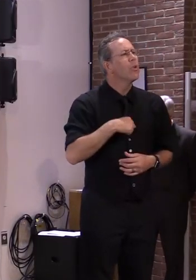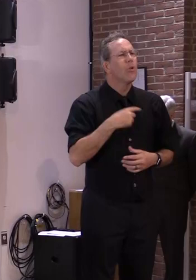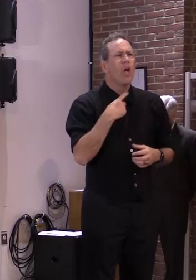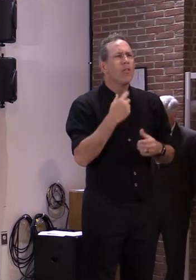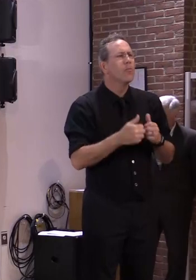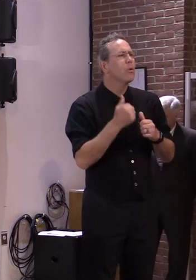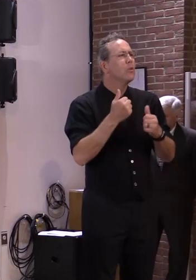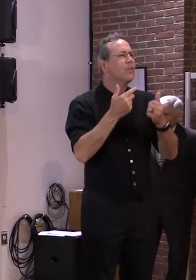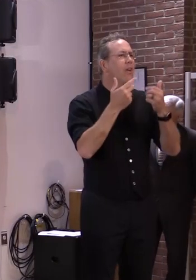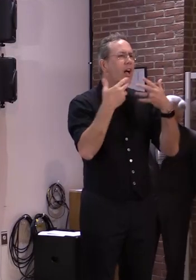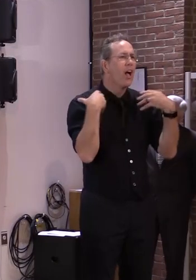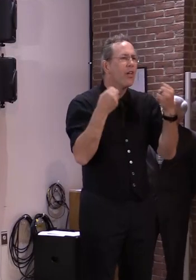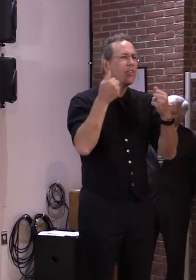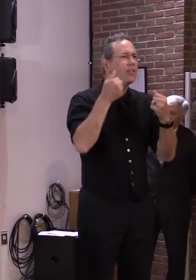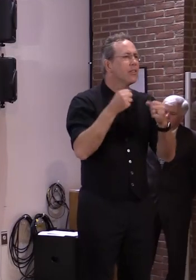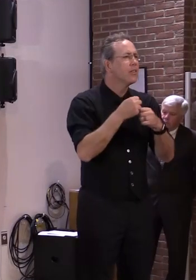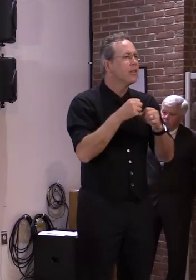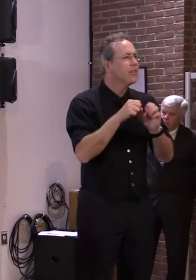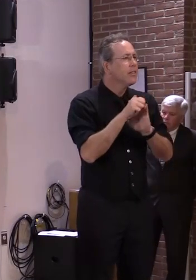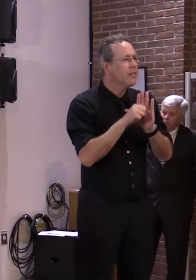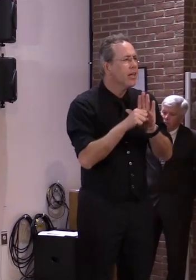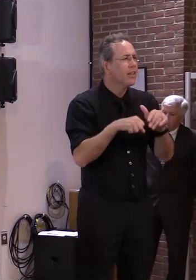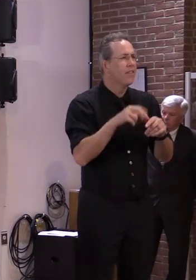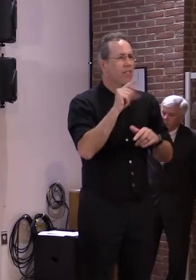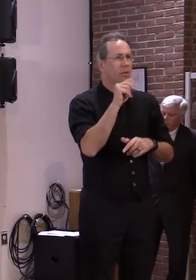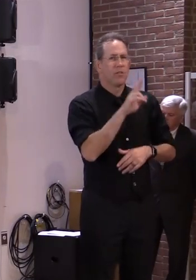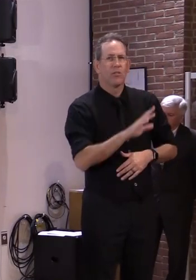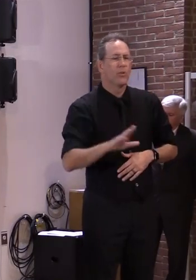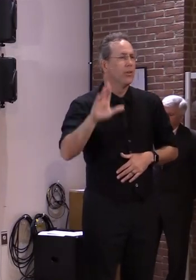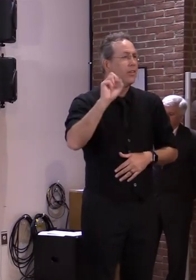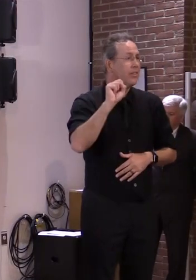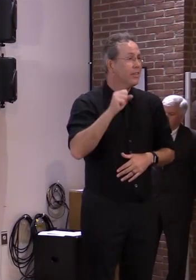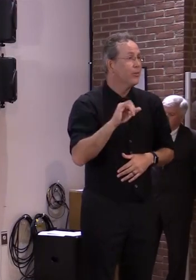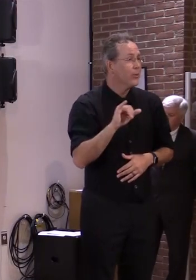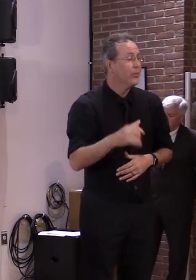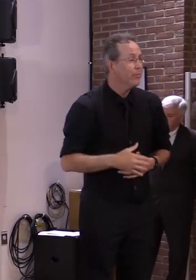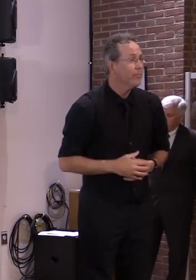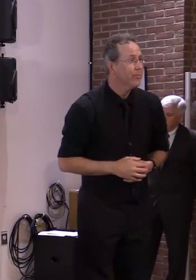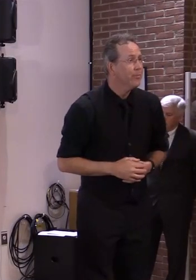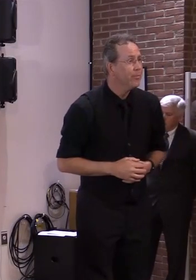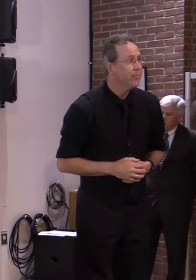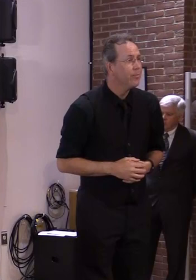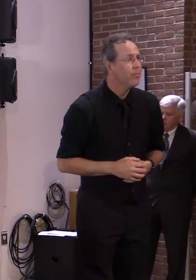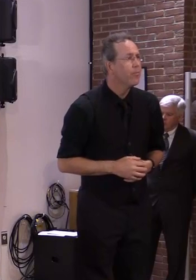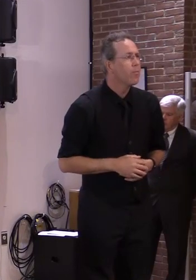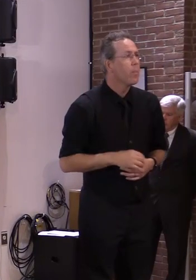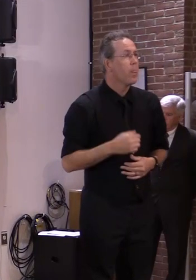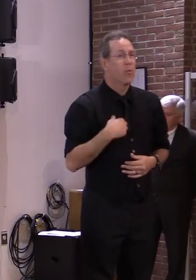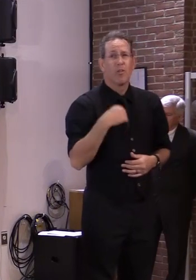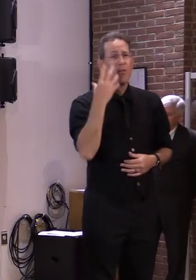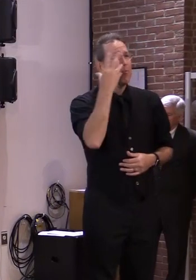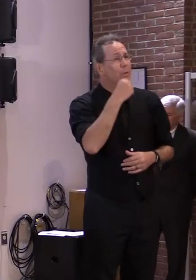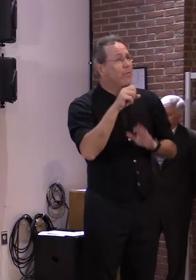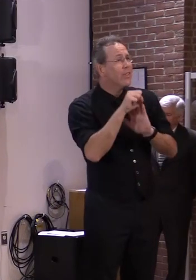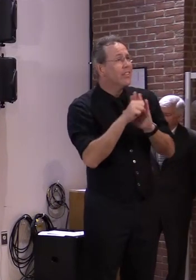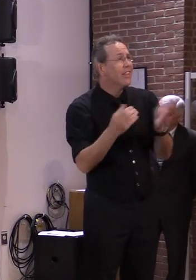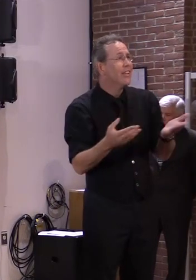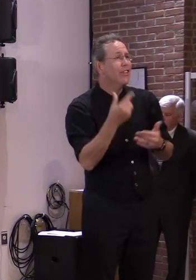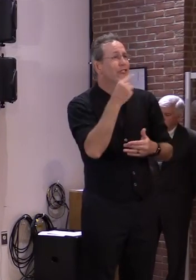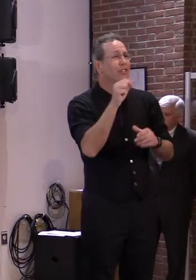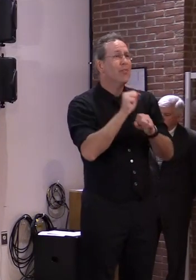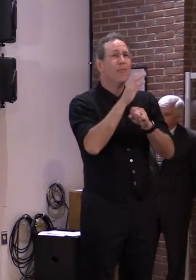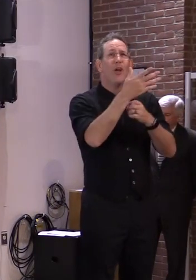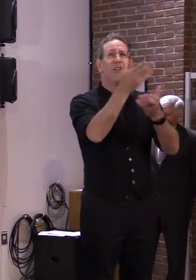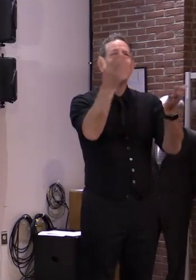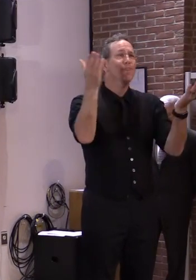that. But as well, we should, the beauty of our state, all that we have to offer,